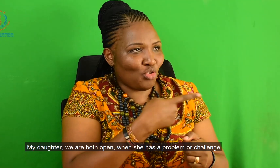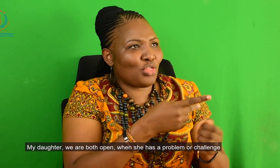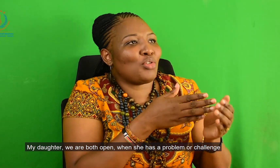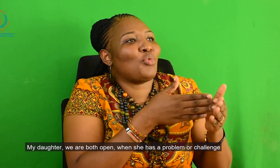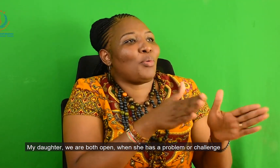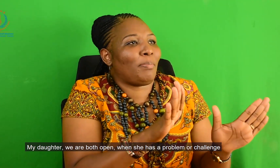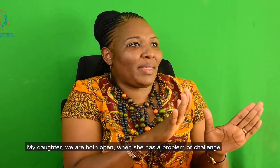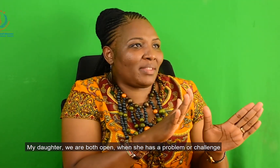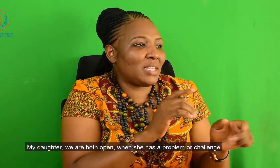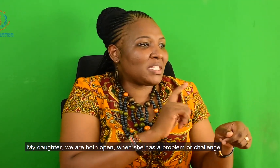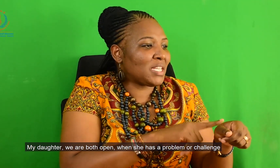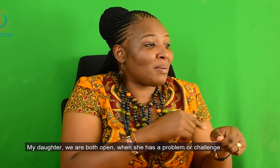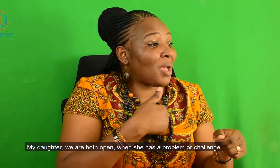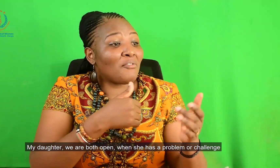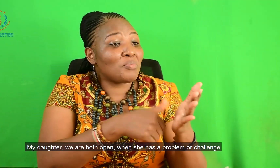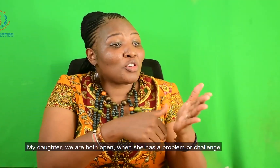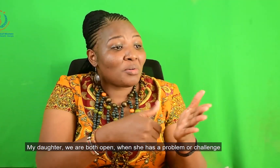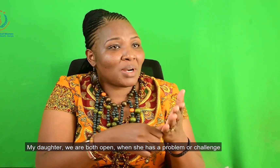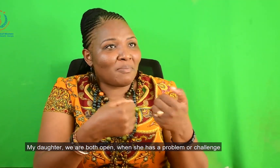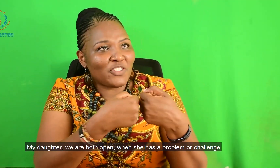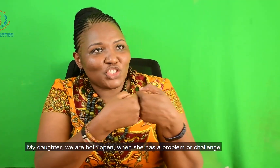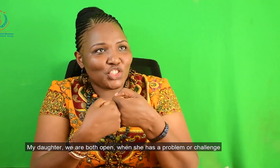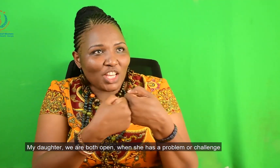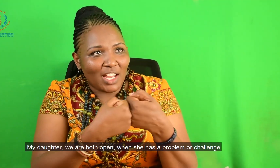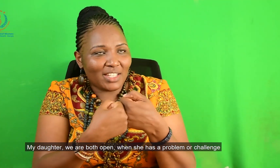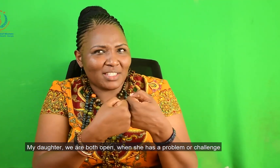My daughter, we are both open with one another when she has a problem or a